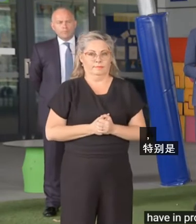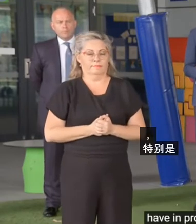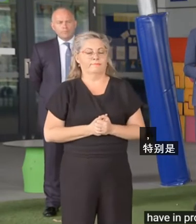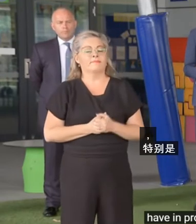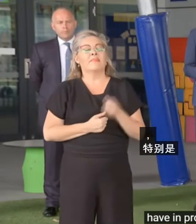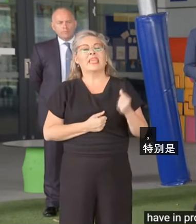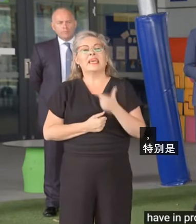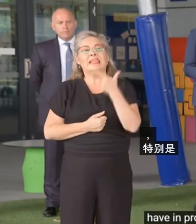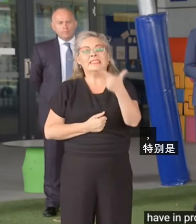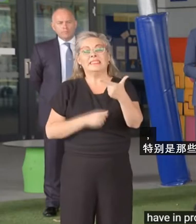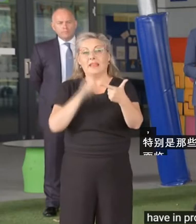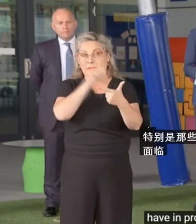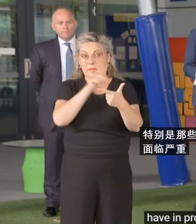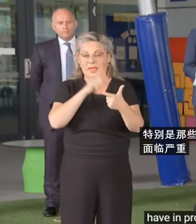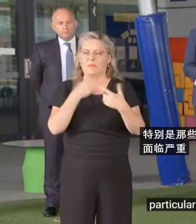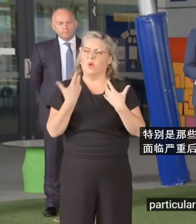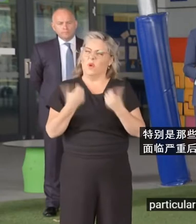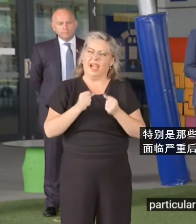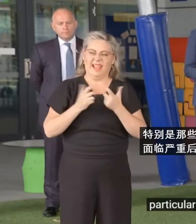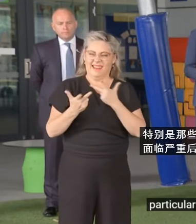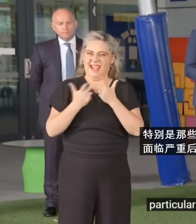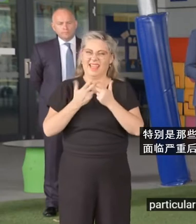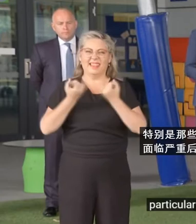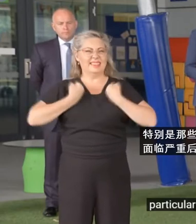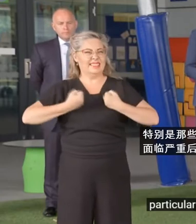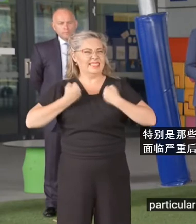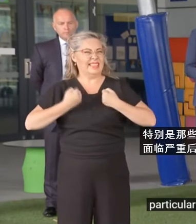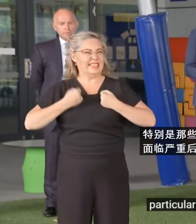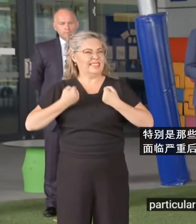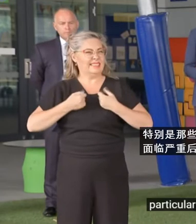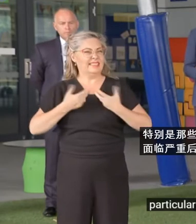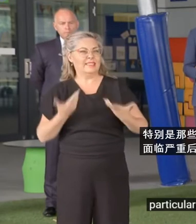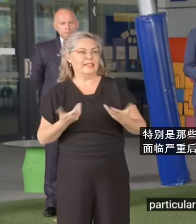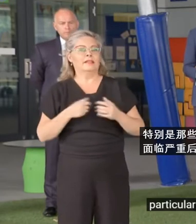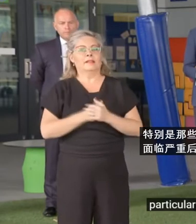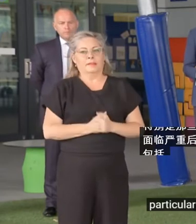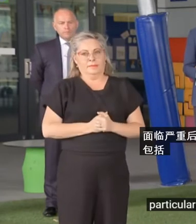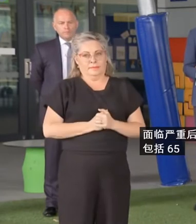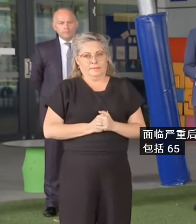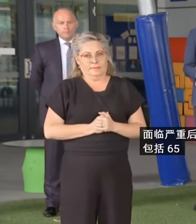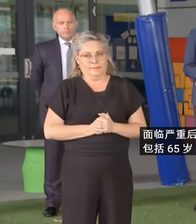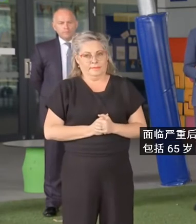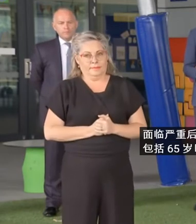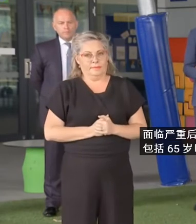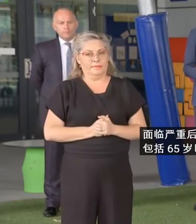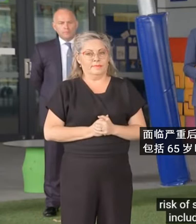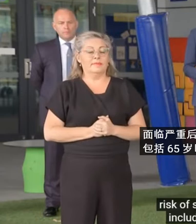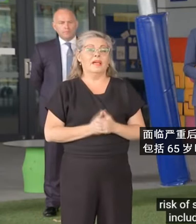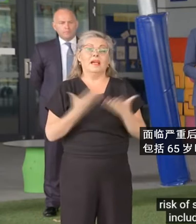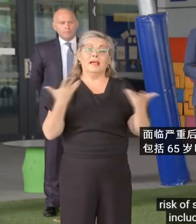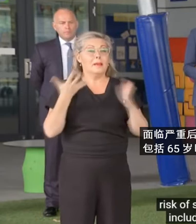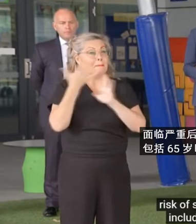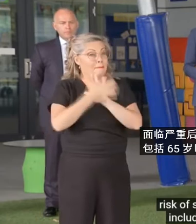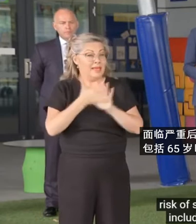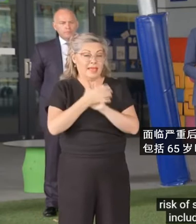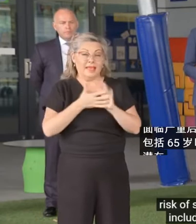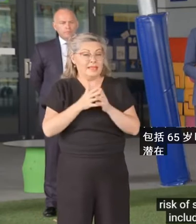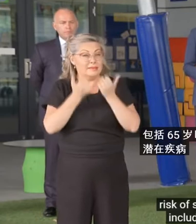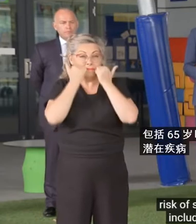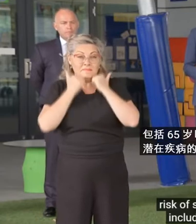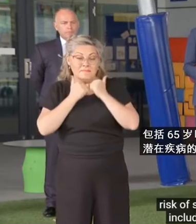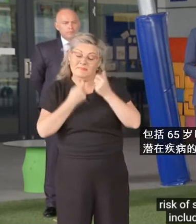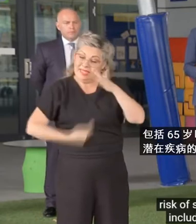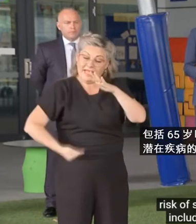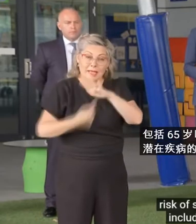individuals, particularly those that are at severe risk of severe outcomes, including those over 65 and those